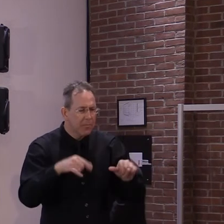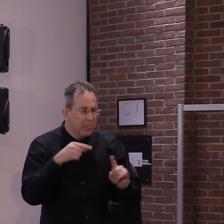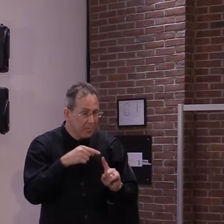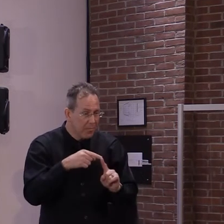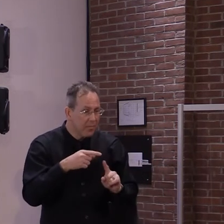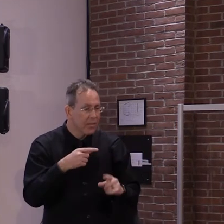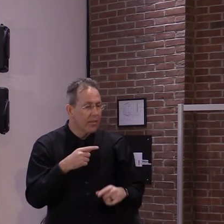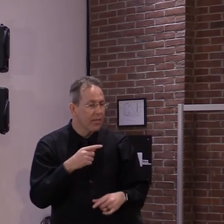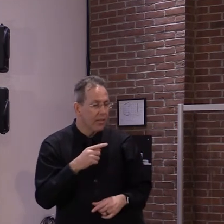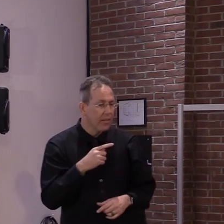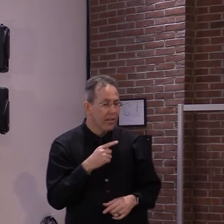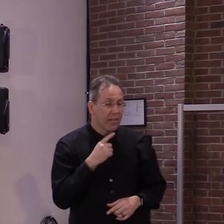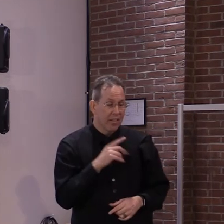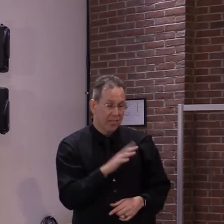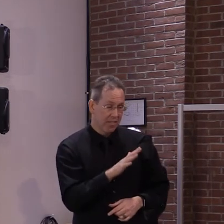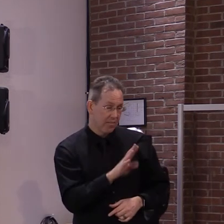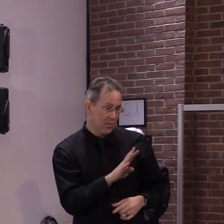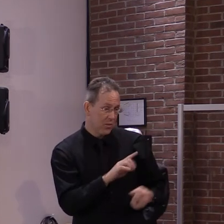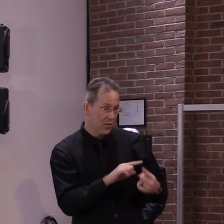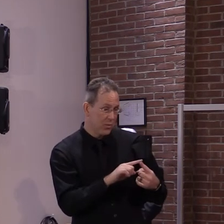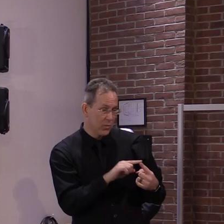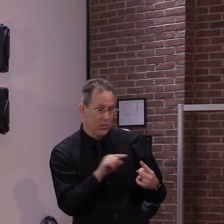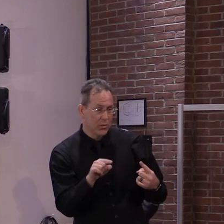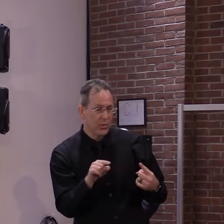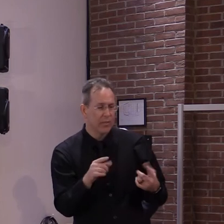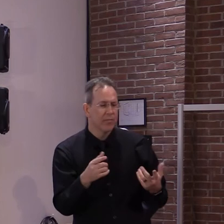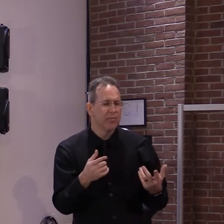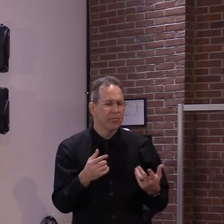recommendations uh secretary french